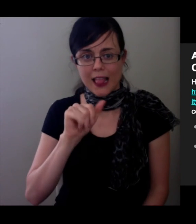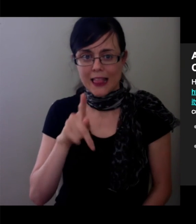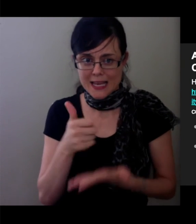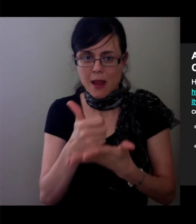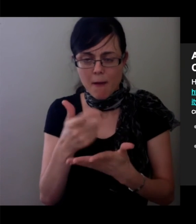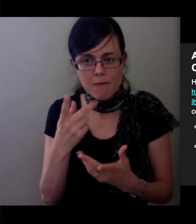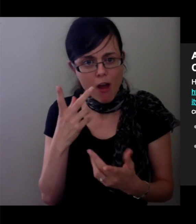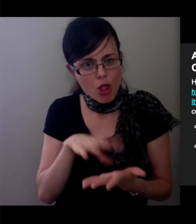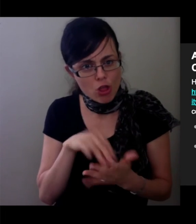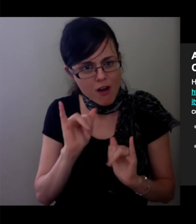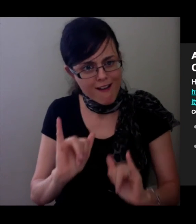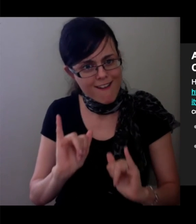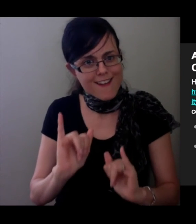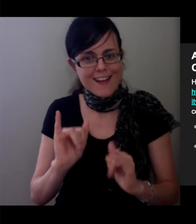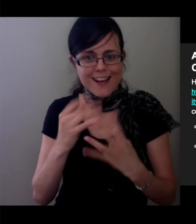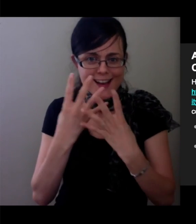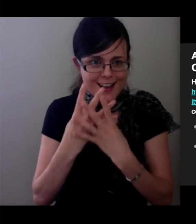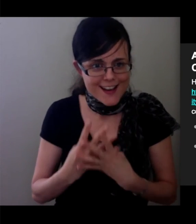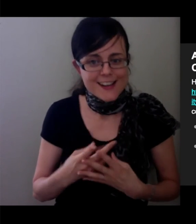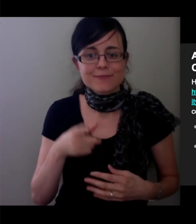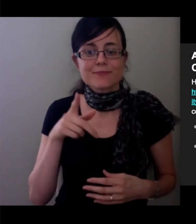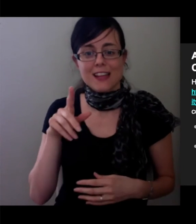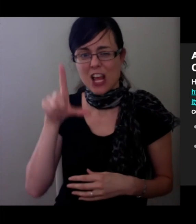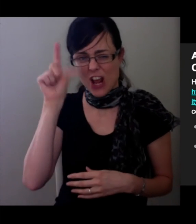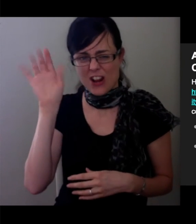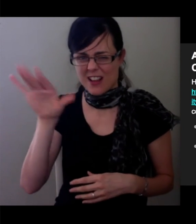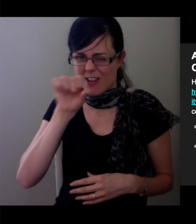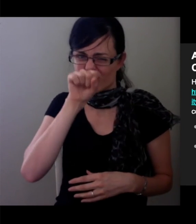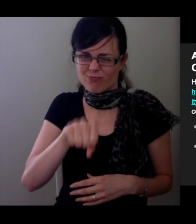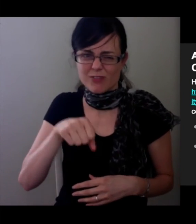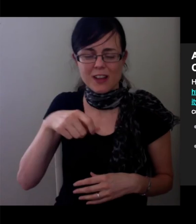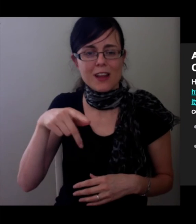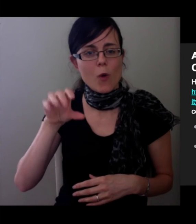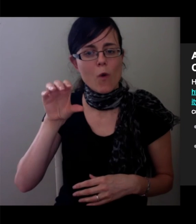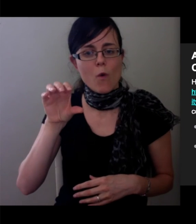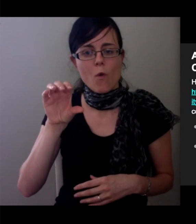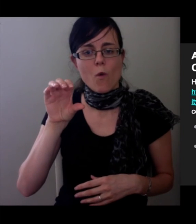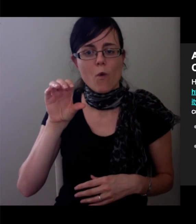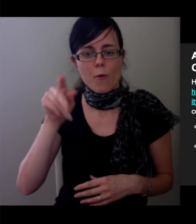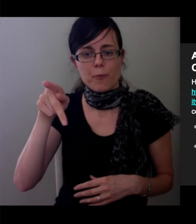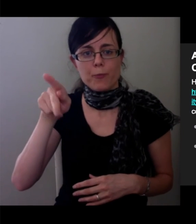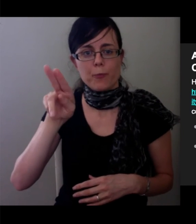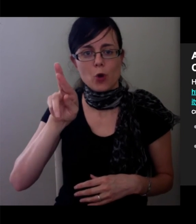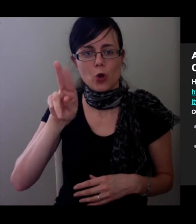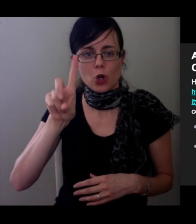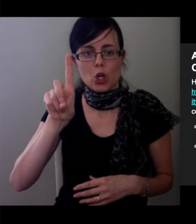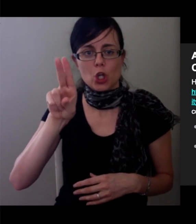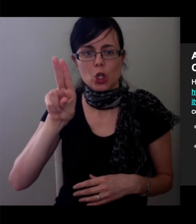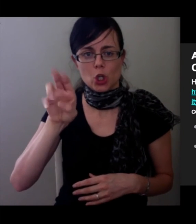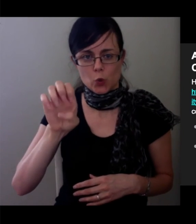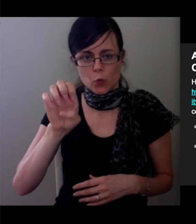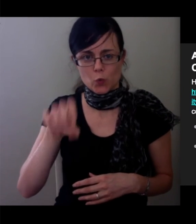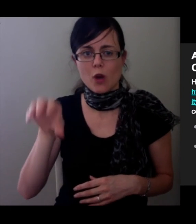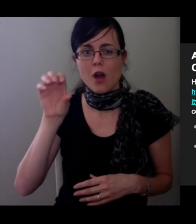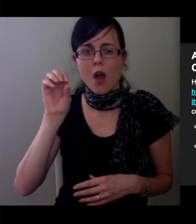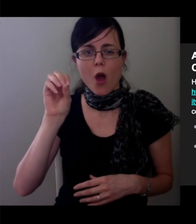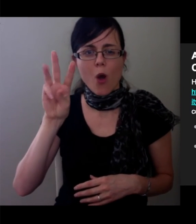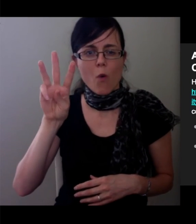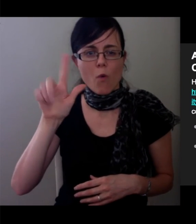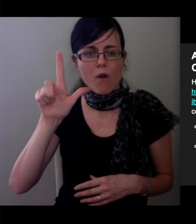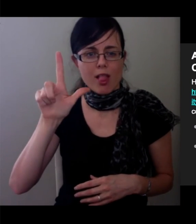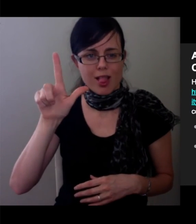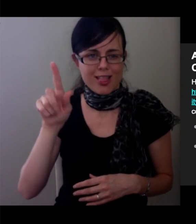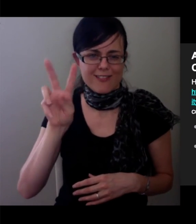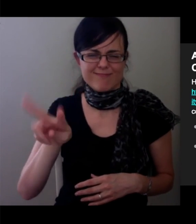If you'd like to learn more about doing assignments appropriately, Gallaudet especially loves